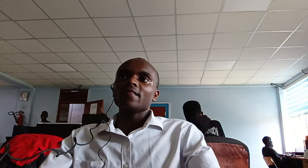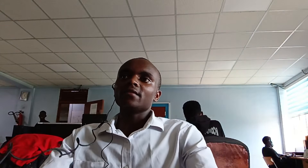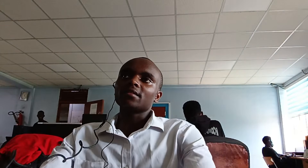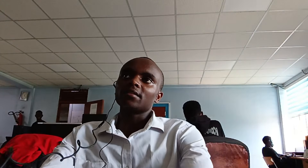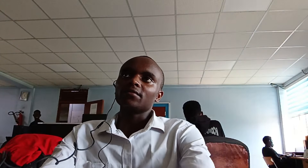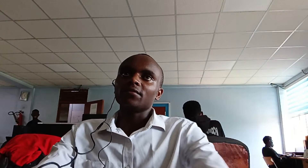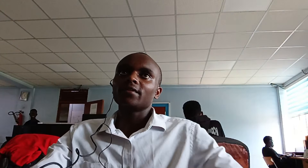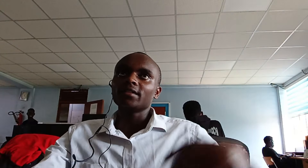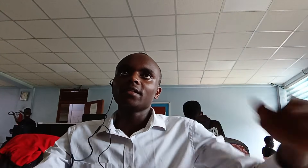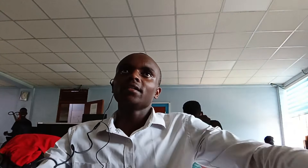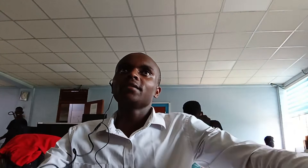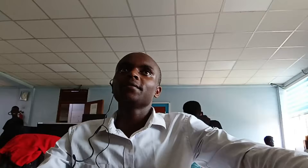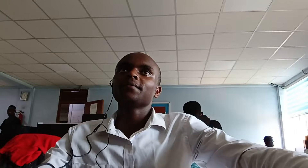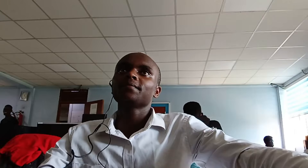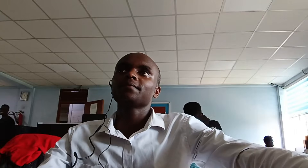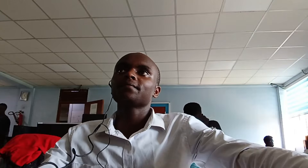sign for friend.